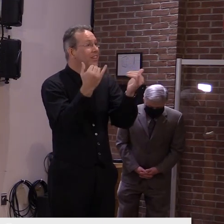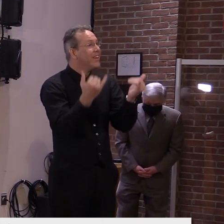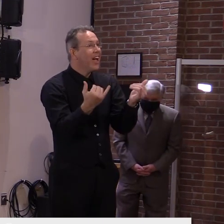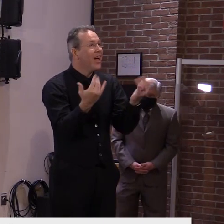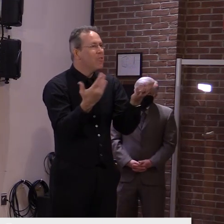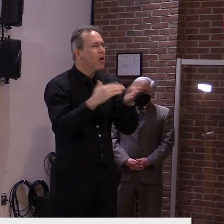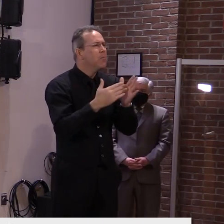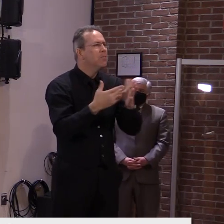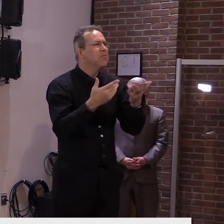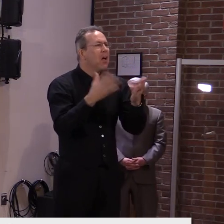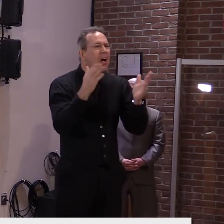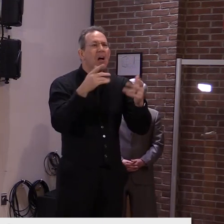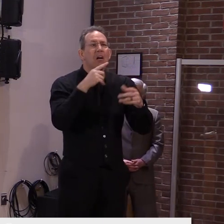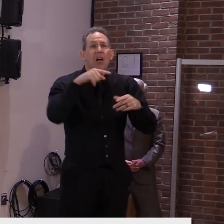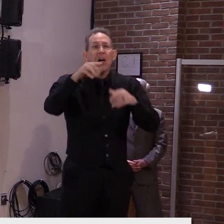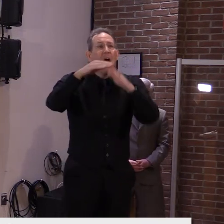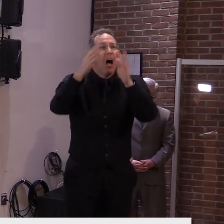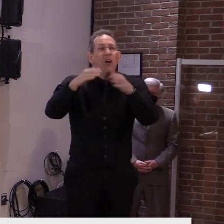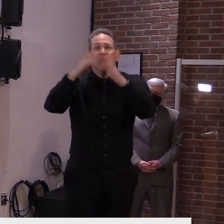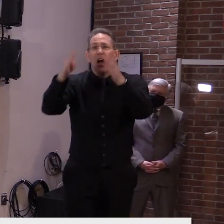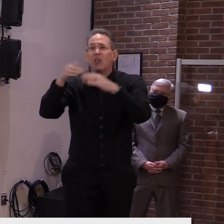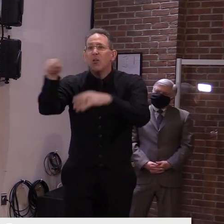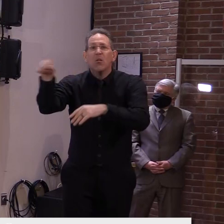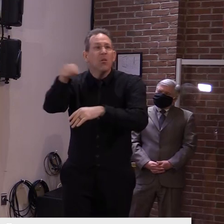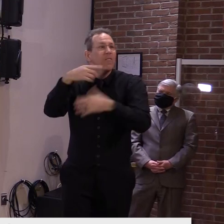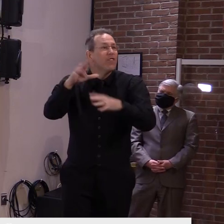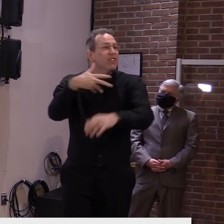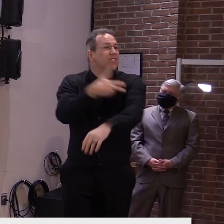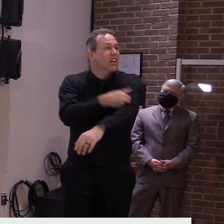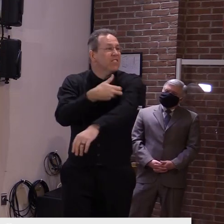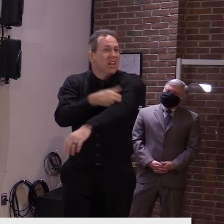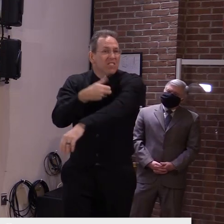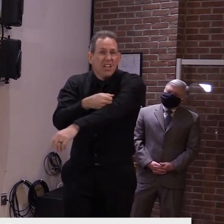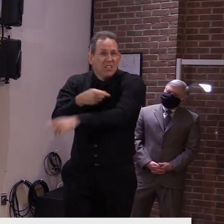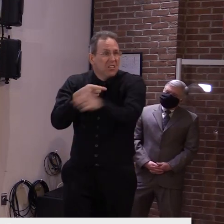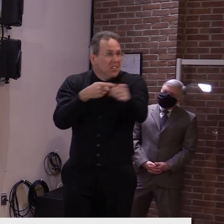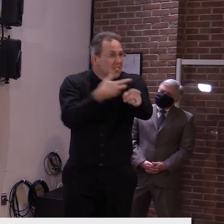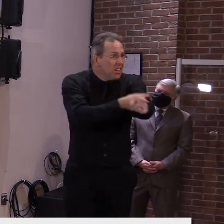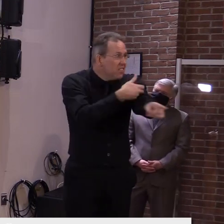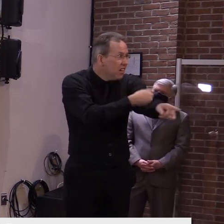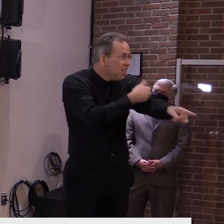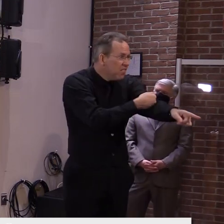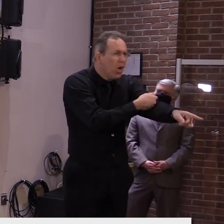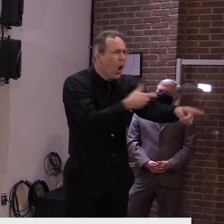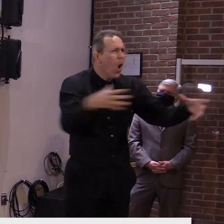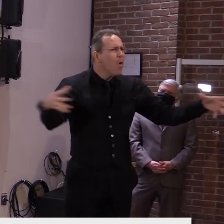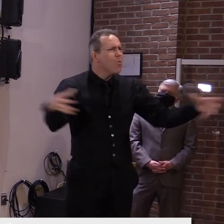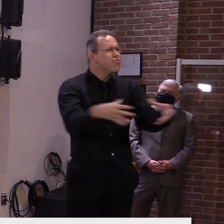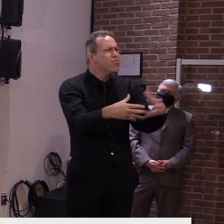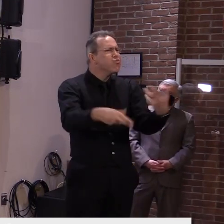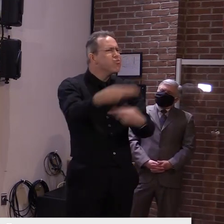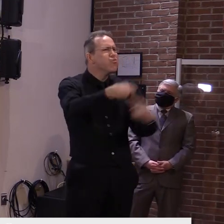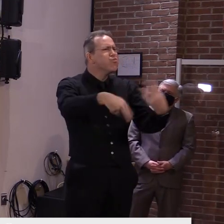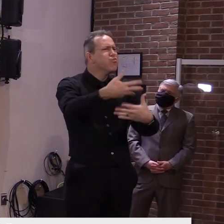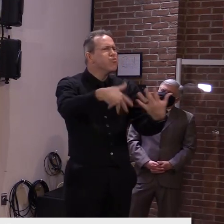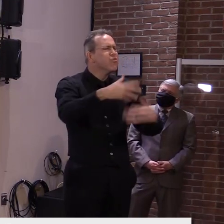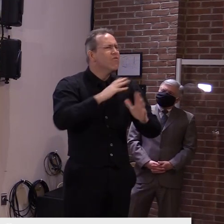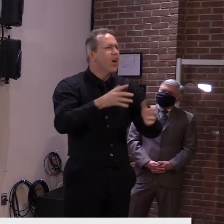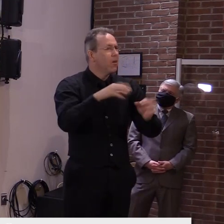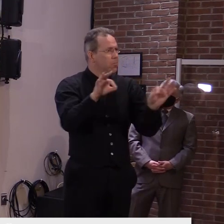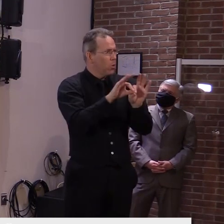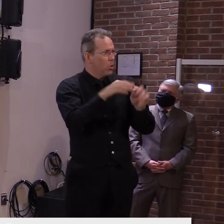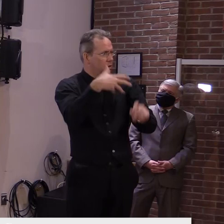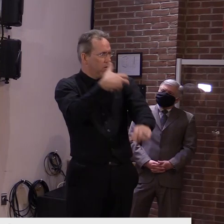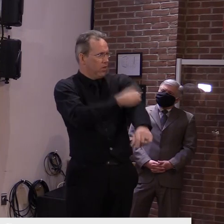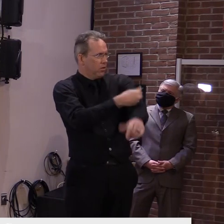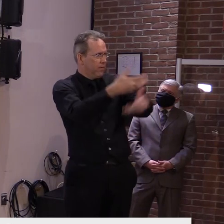Much. And I just wanted to reflect on whether that's the number. I think the number at Bromley,